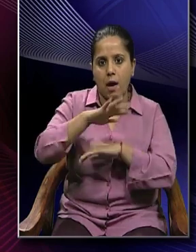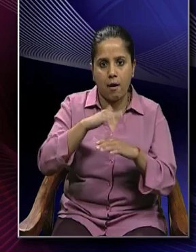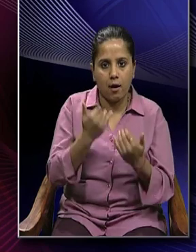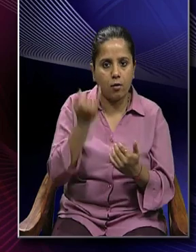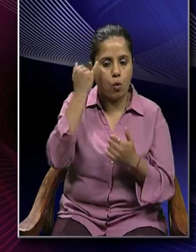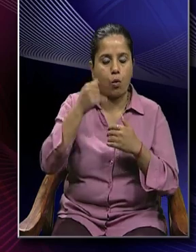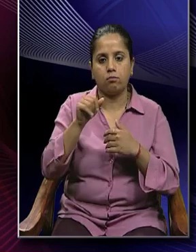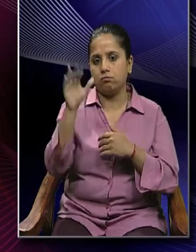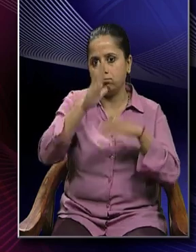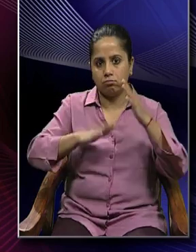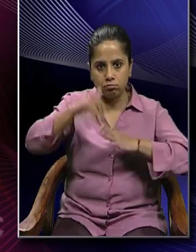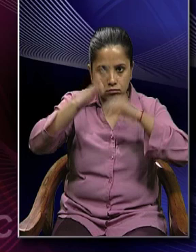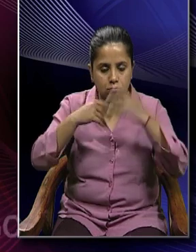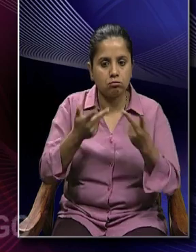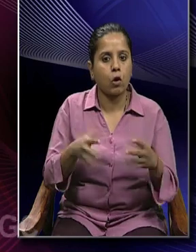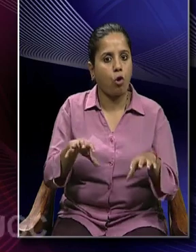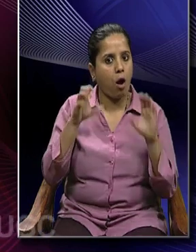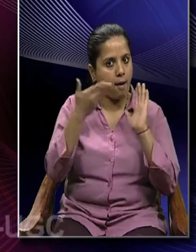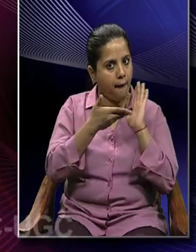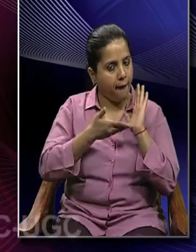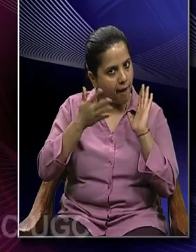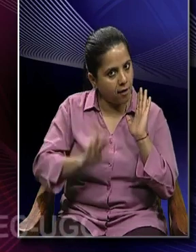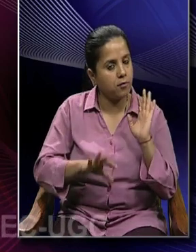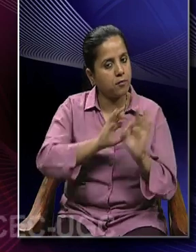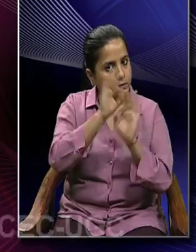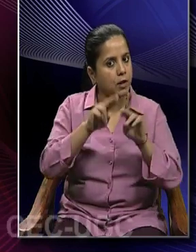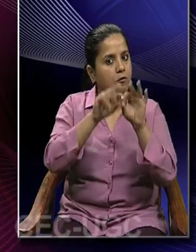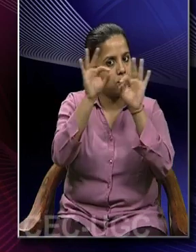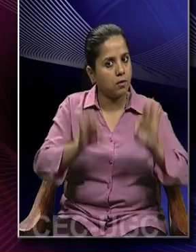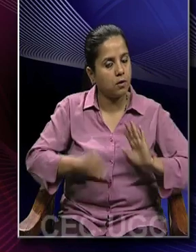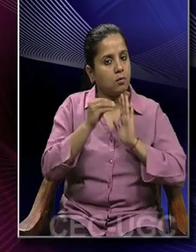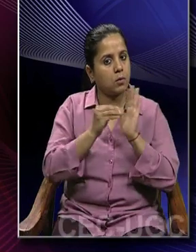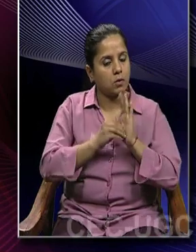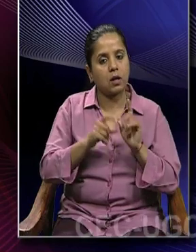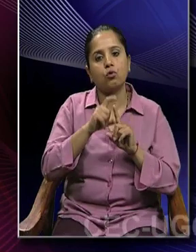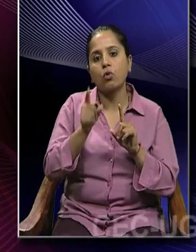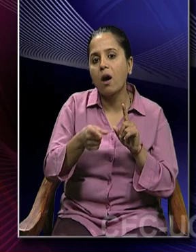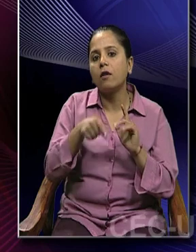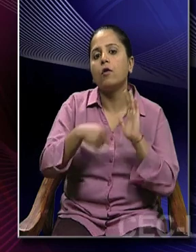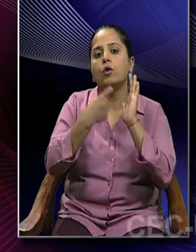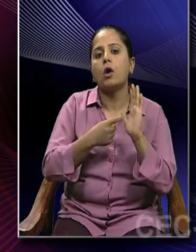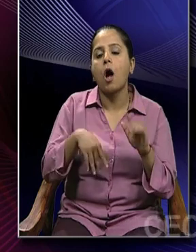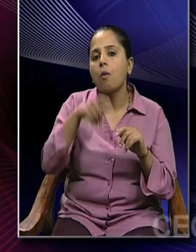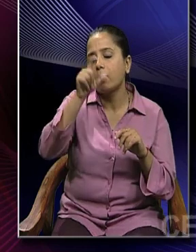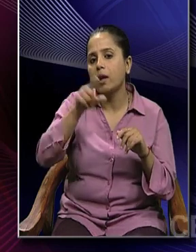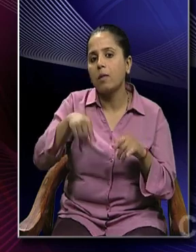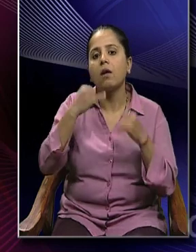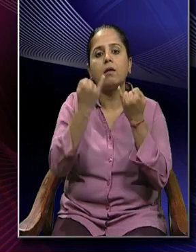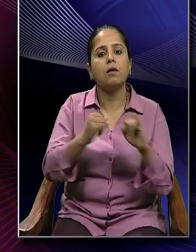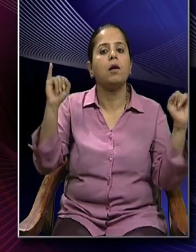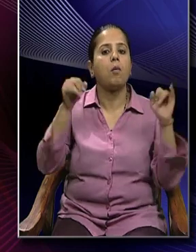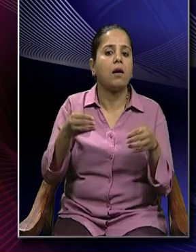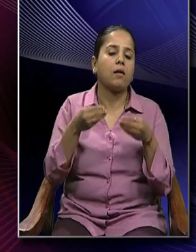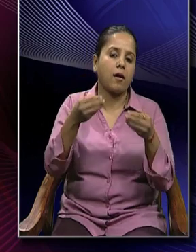nation building. They were also there in the constitution in the framework of the directive principles, and how individual liberty was also being